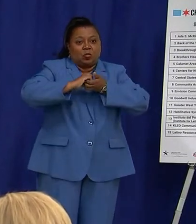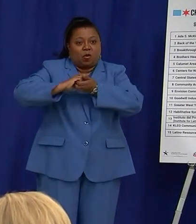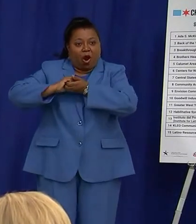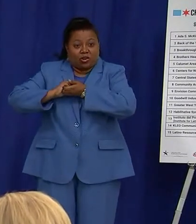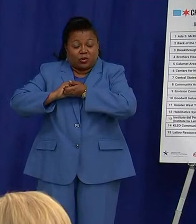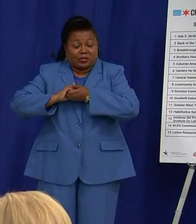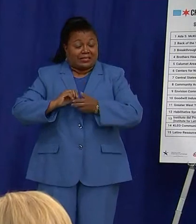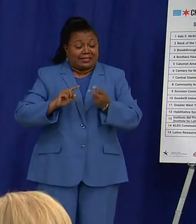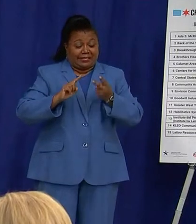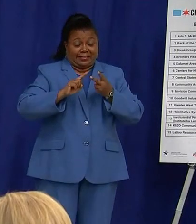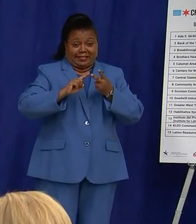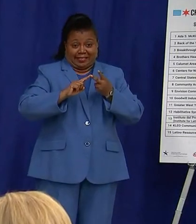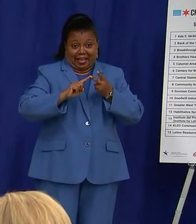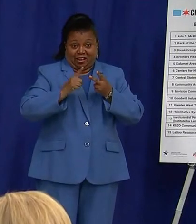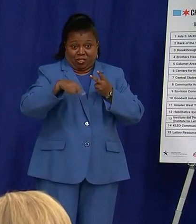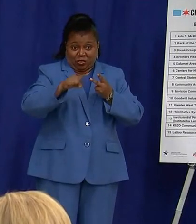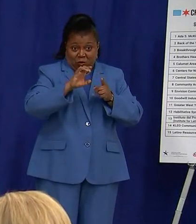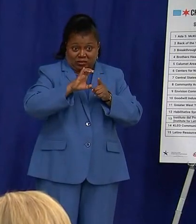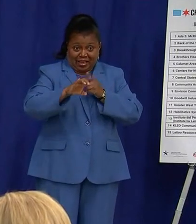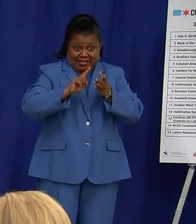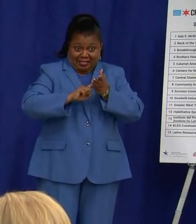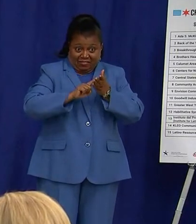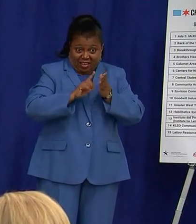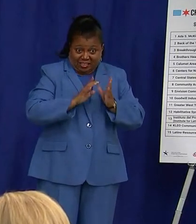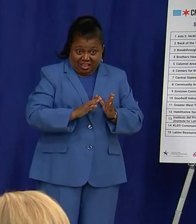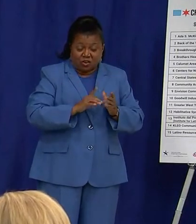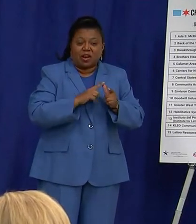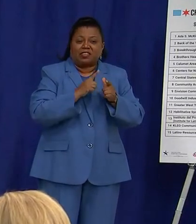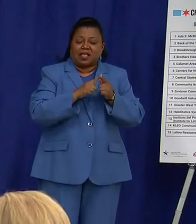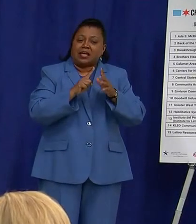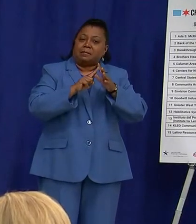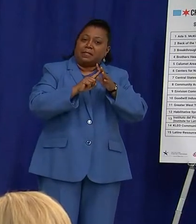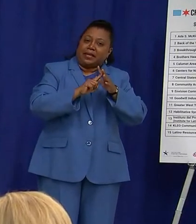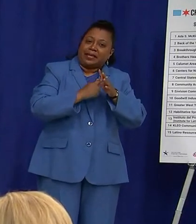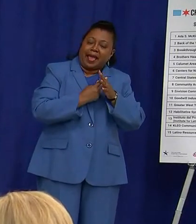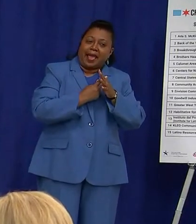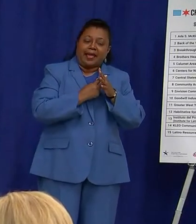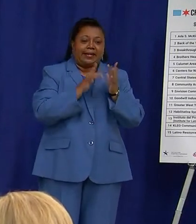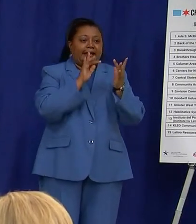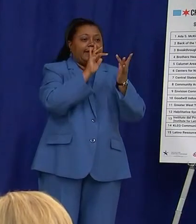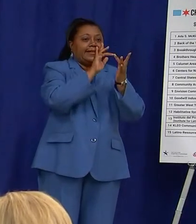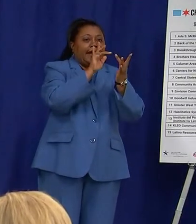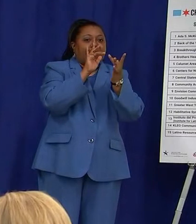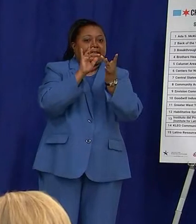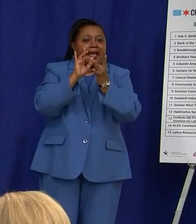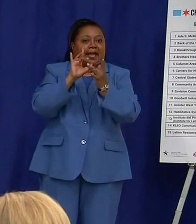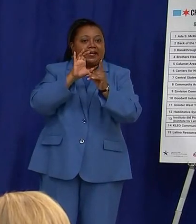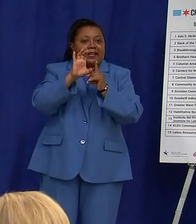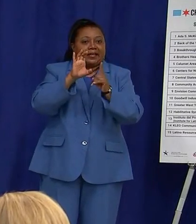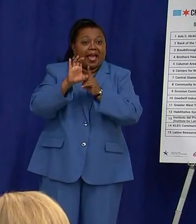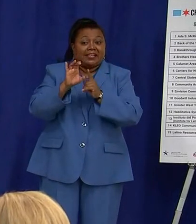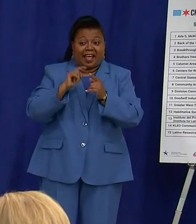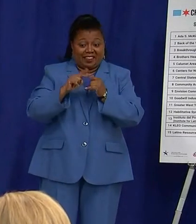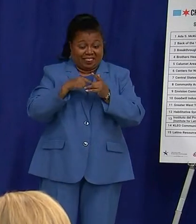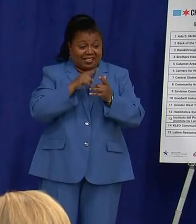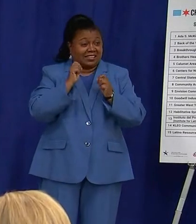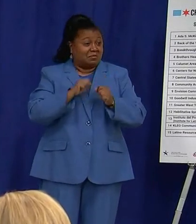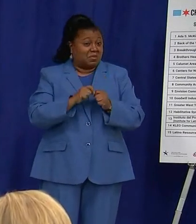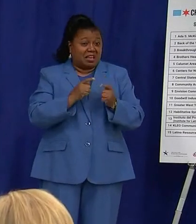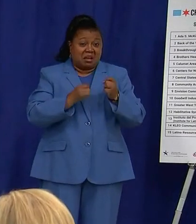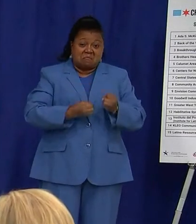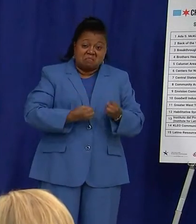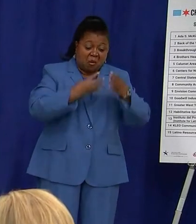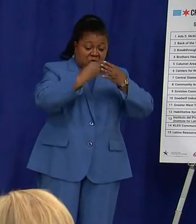partners. Secondly, those case investigators then begin contacting the cases. And this can be